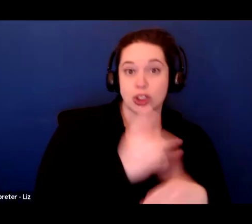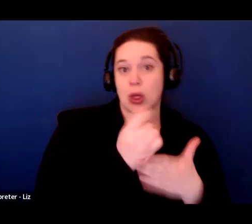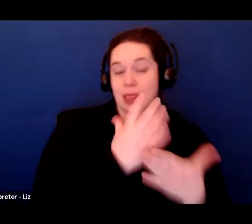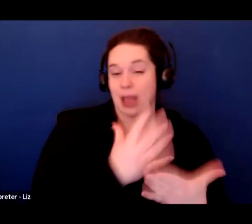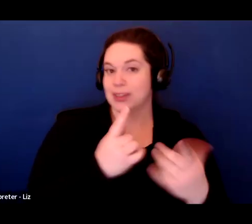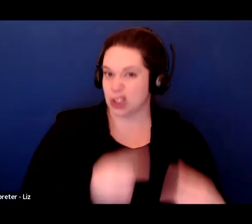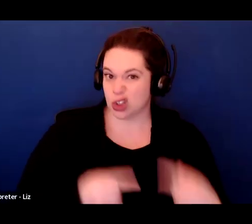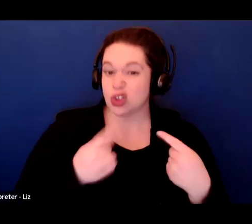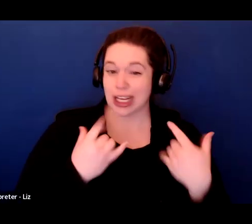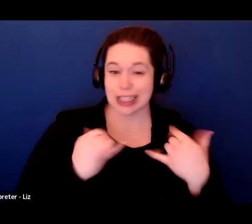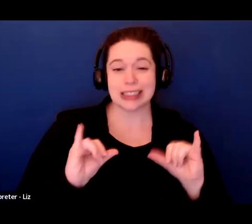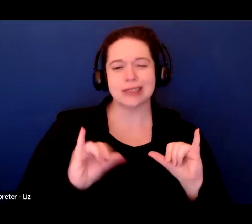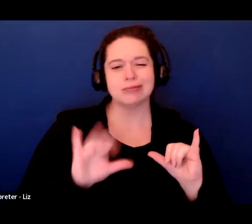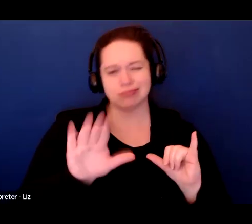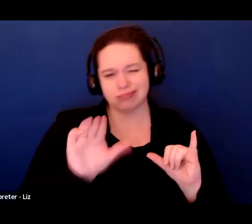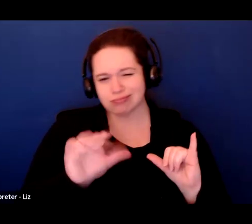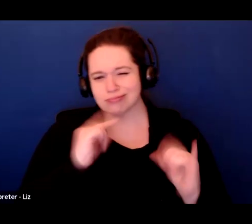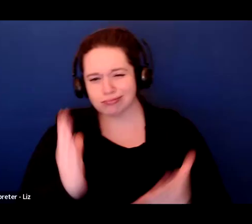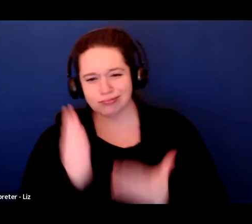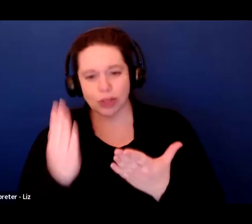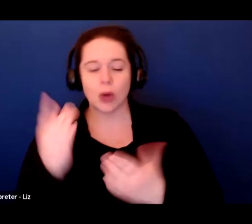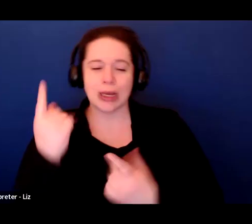struggling, be sure and consider